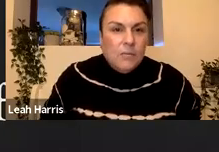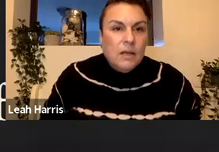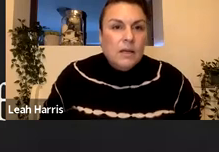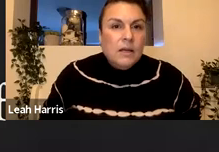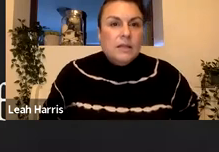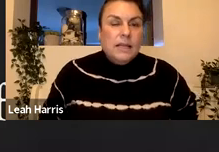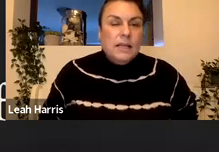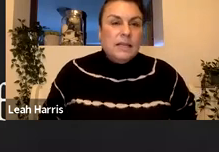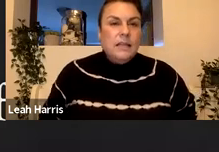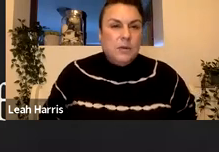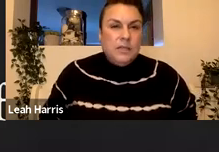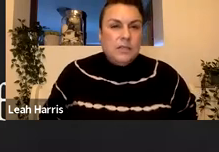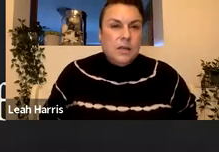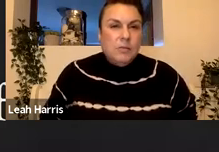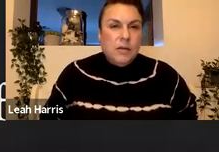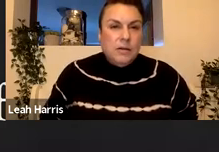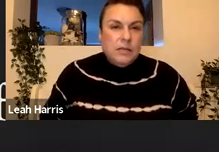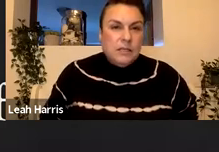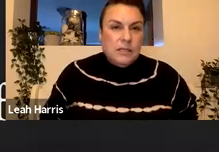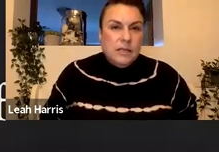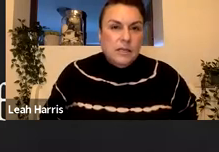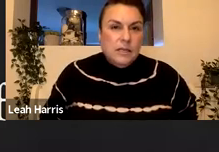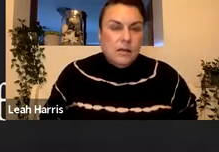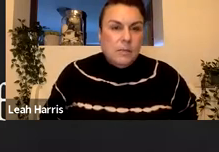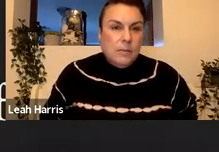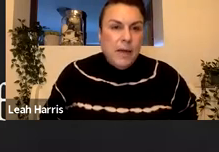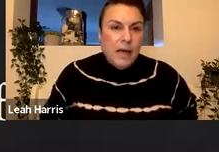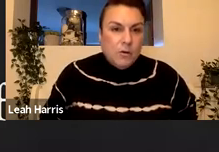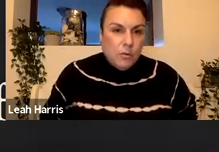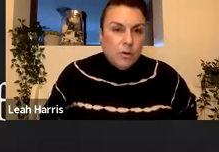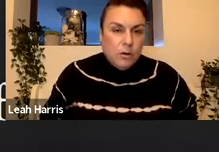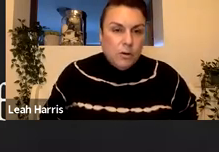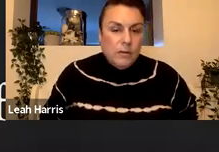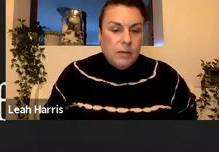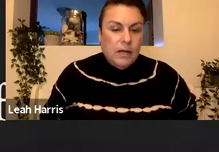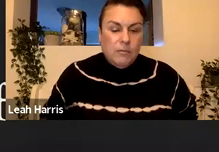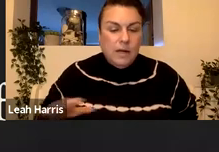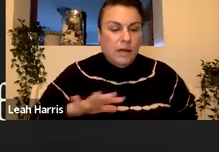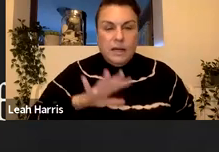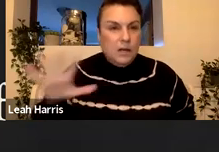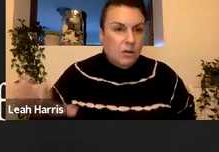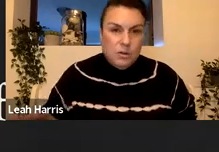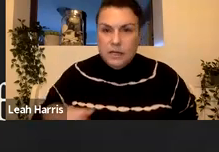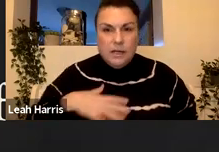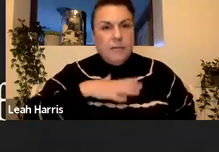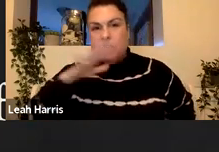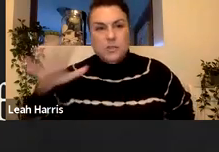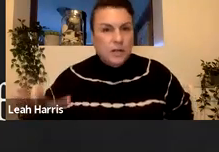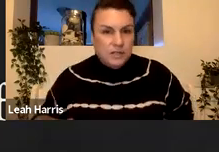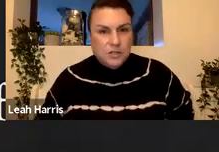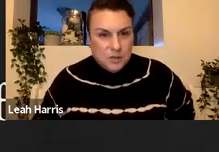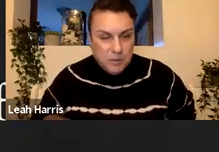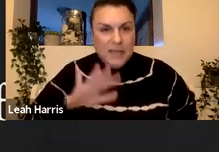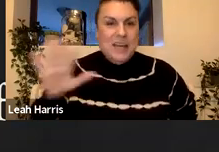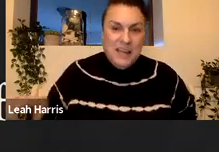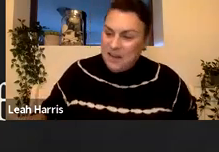um the last thing i wanted to talk about is the um macro program and i am not in oakland i'm not